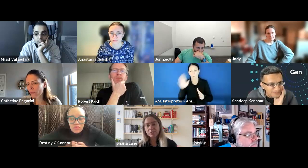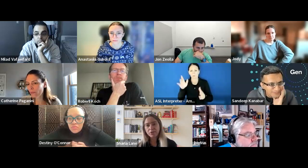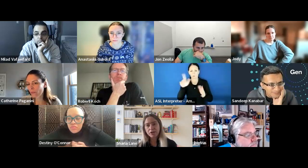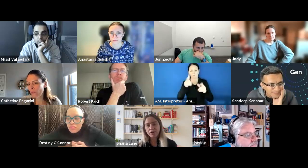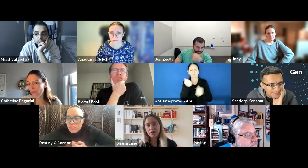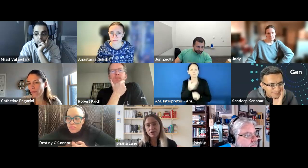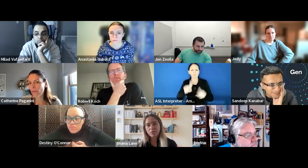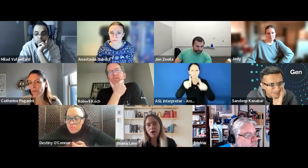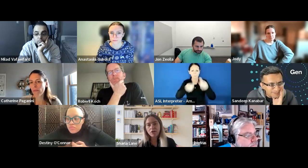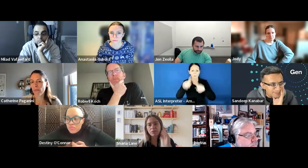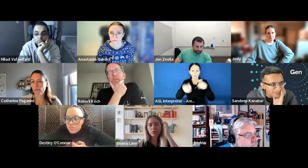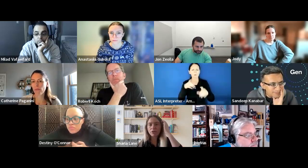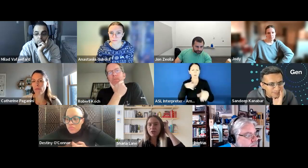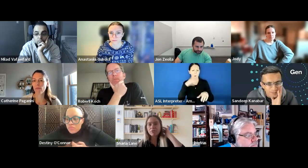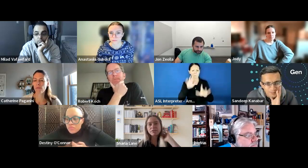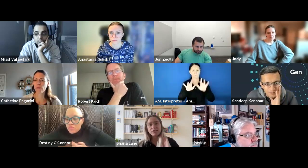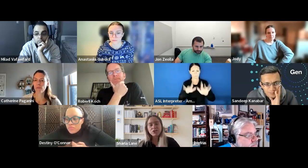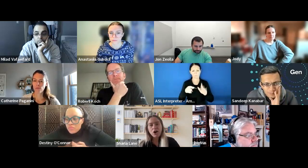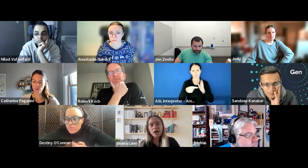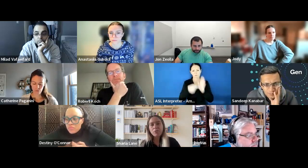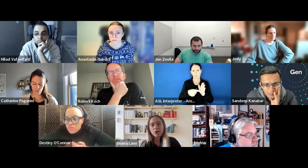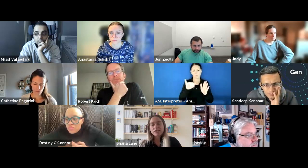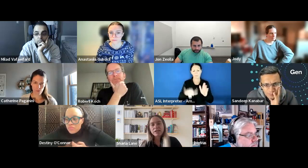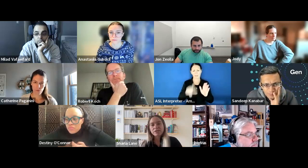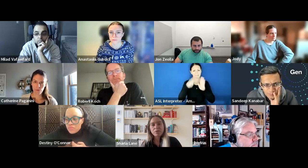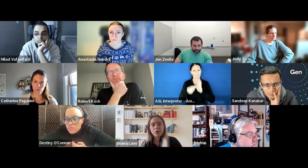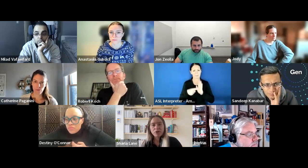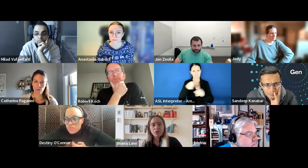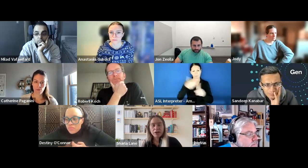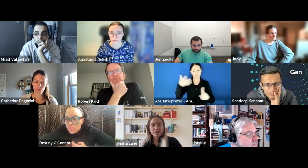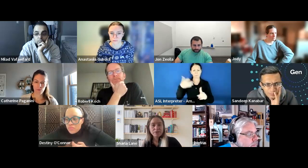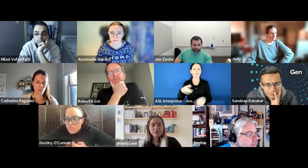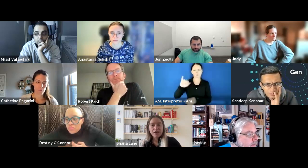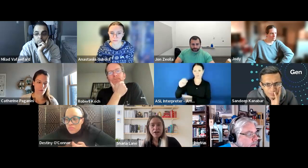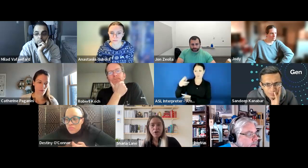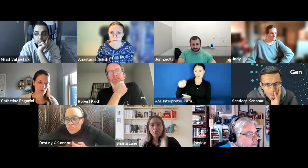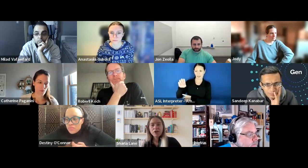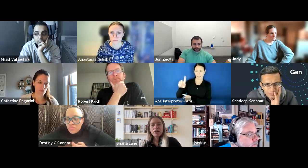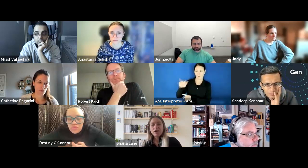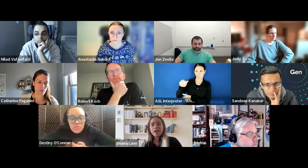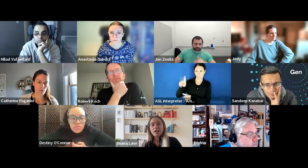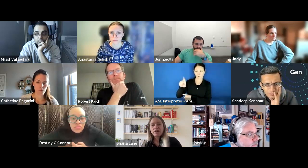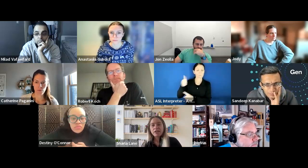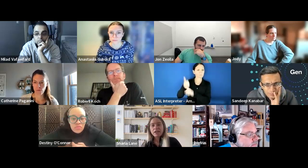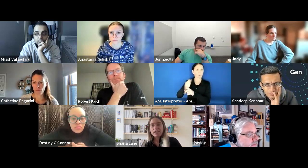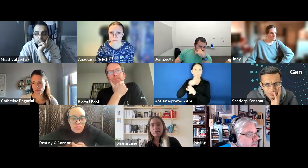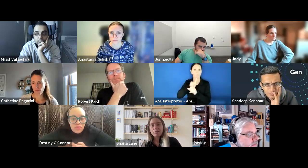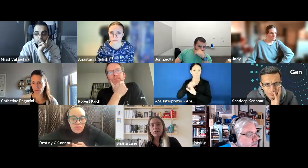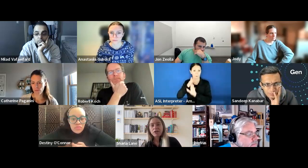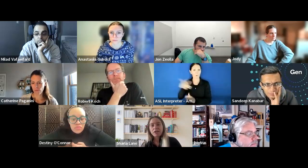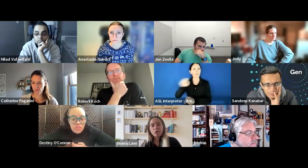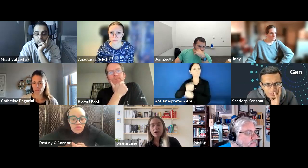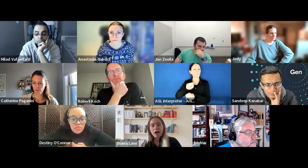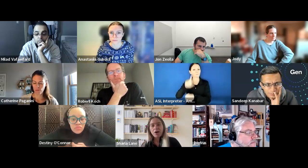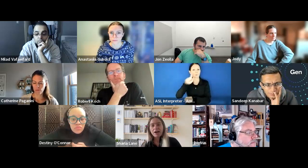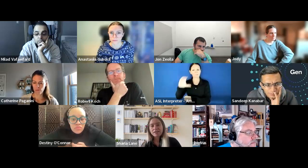on the example here and kind of walk through. For instance, John Edwards is a reporter who writes for CIO, and he put